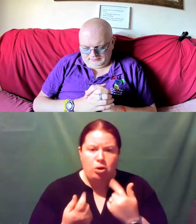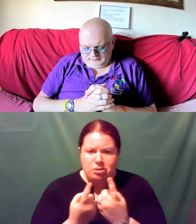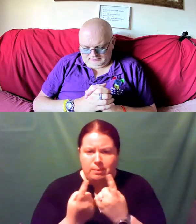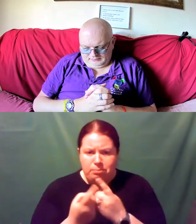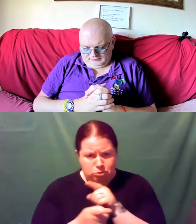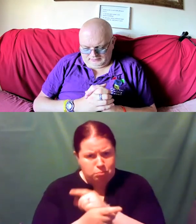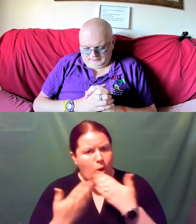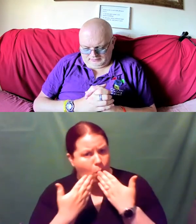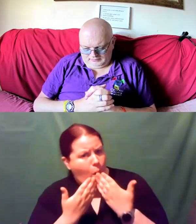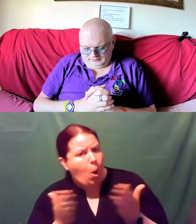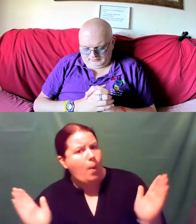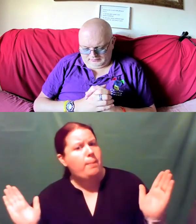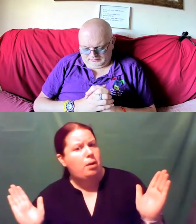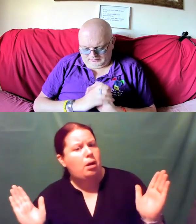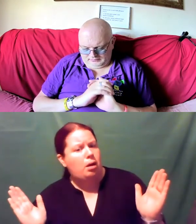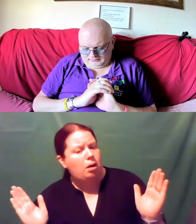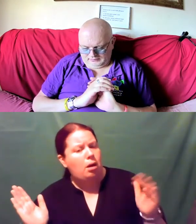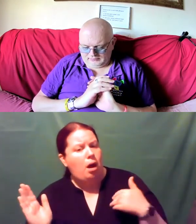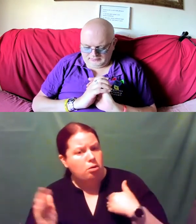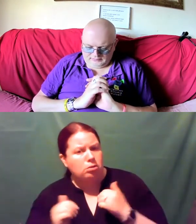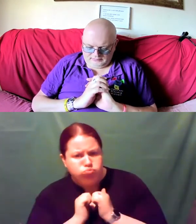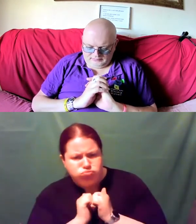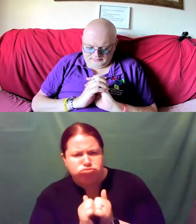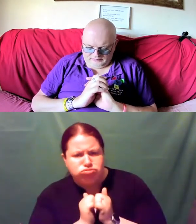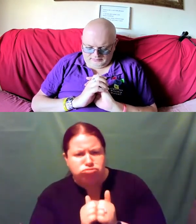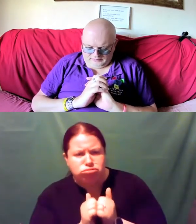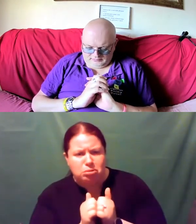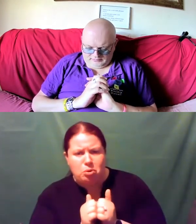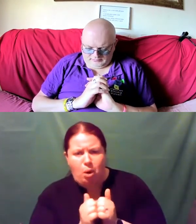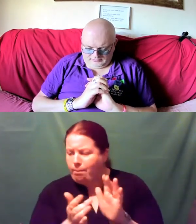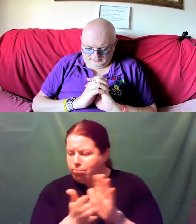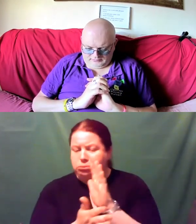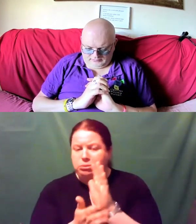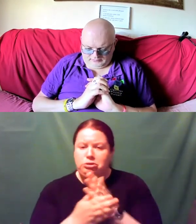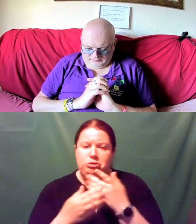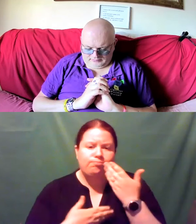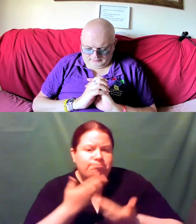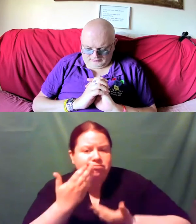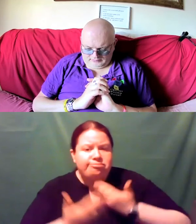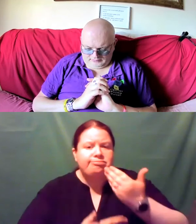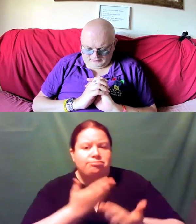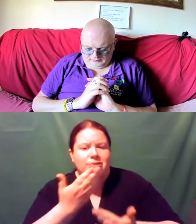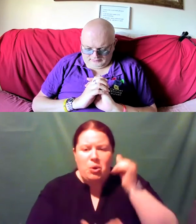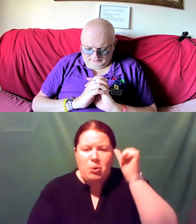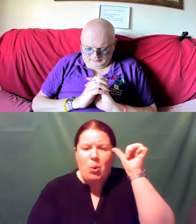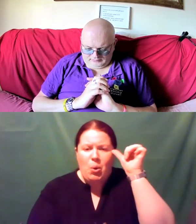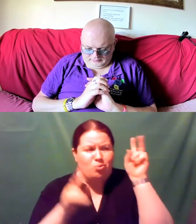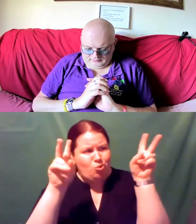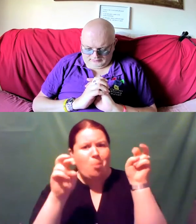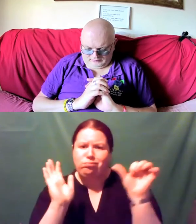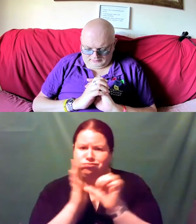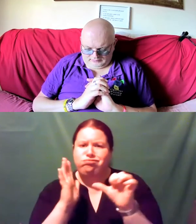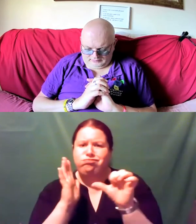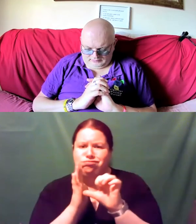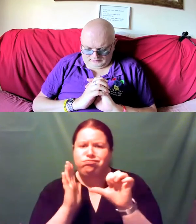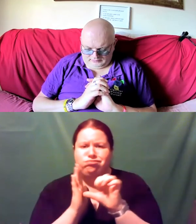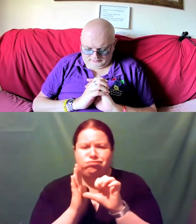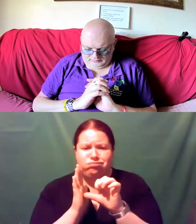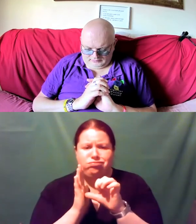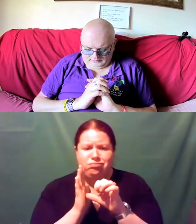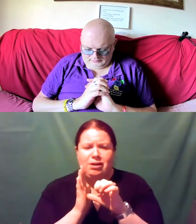well. And I really am grateful for your willingness to be open about this, because it's, you know, it's not an easy topic for everyone to talk about. And I know you've